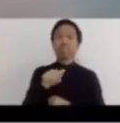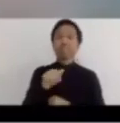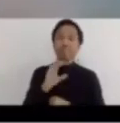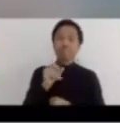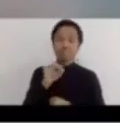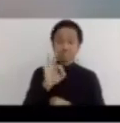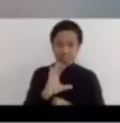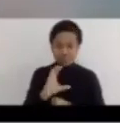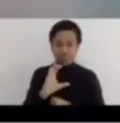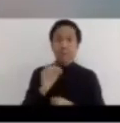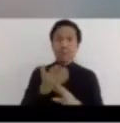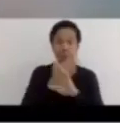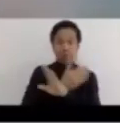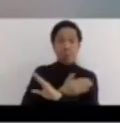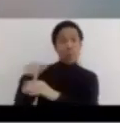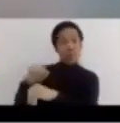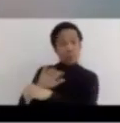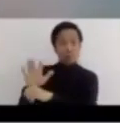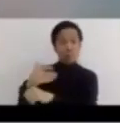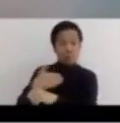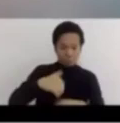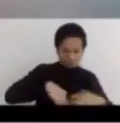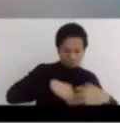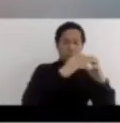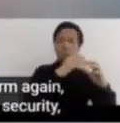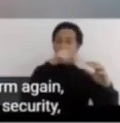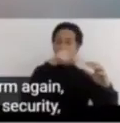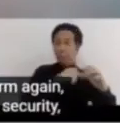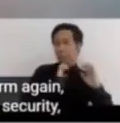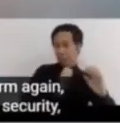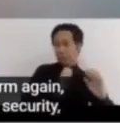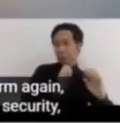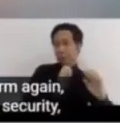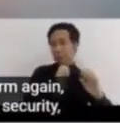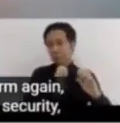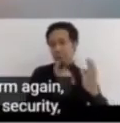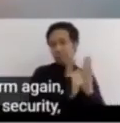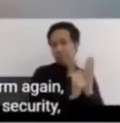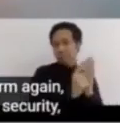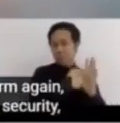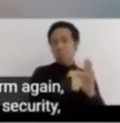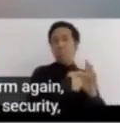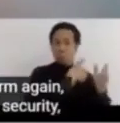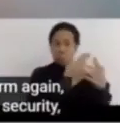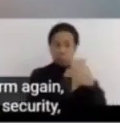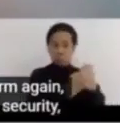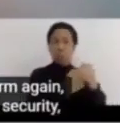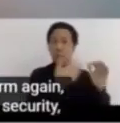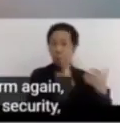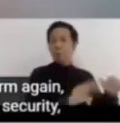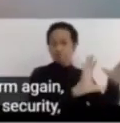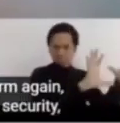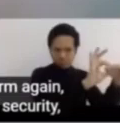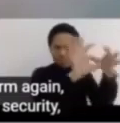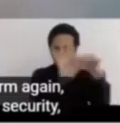organizations to deal with natural disasters and climate change. So with COVID-19, we were able to get into that